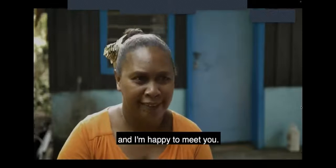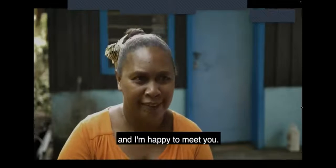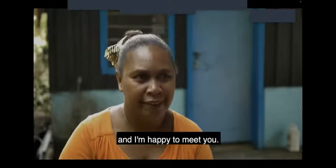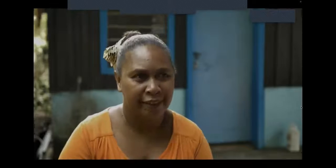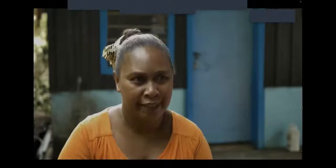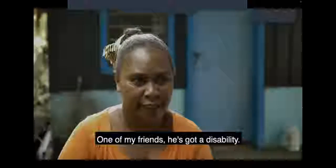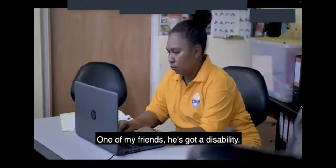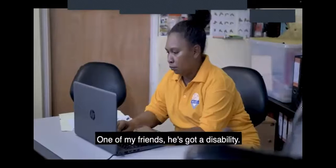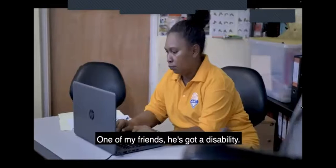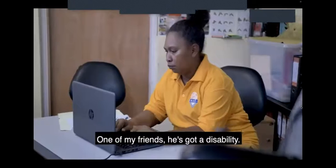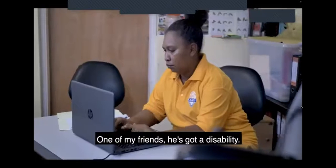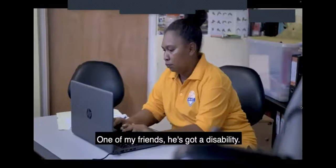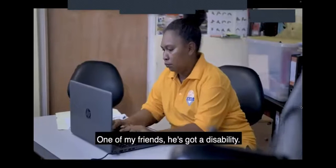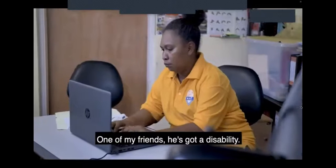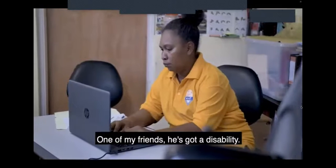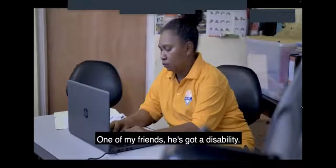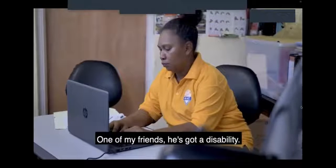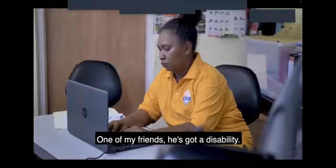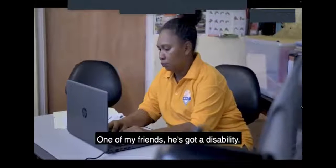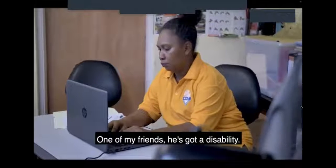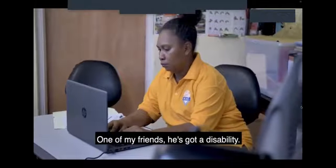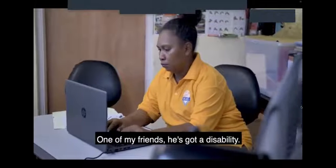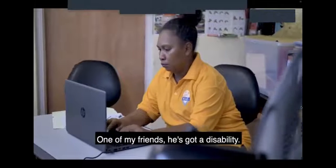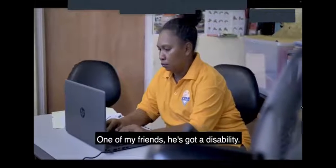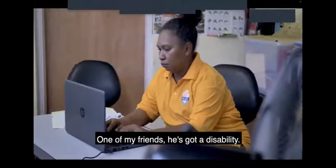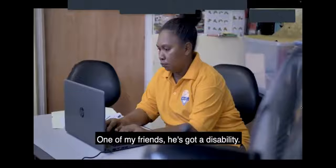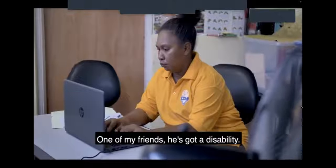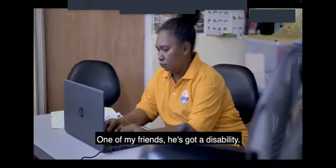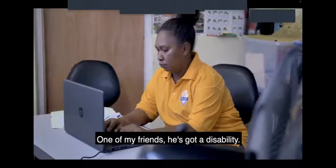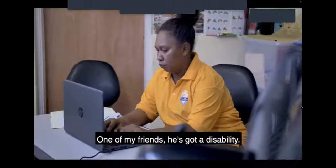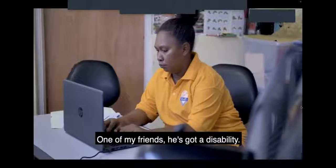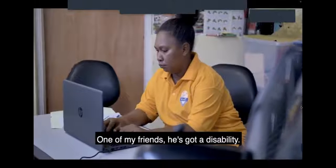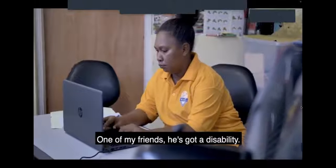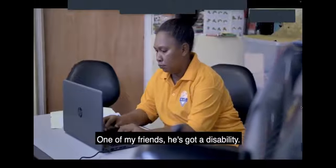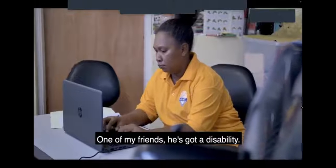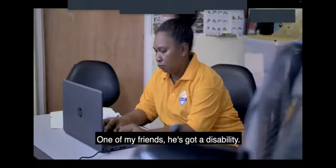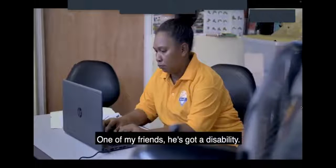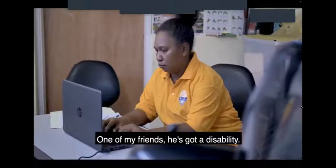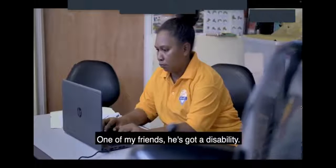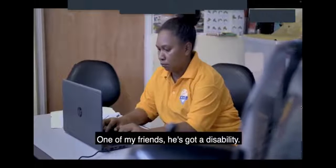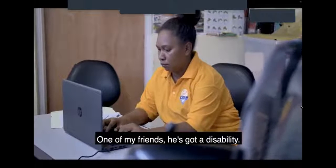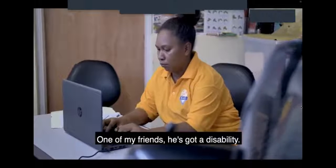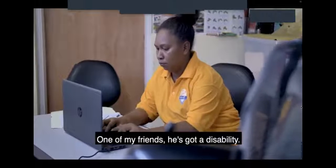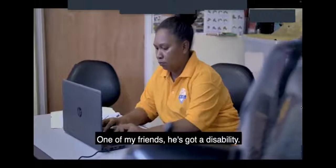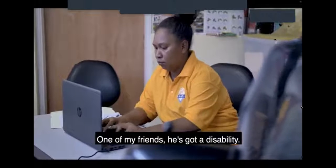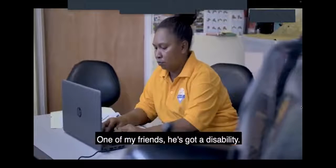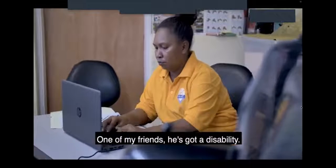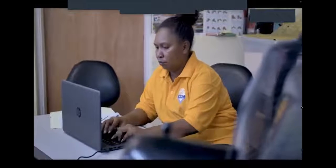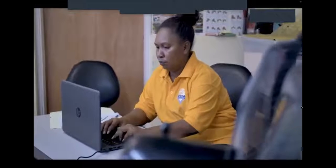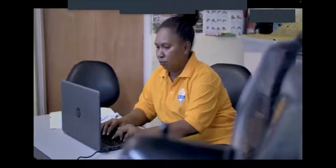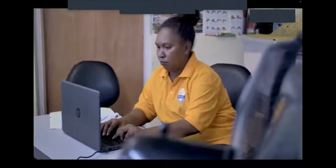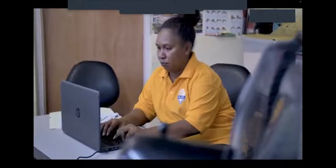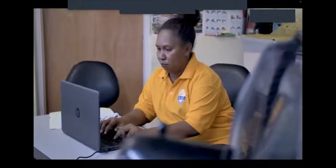meet you. One of my friends, he's got a disability.